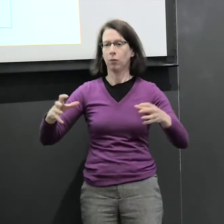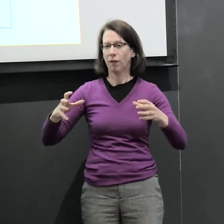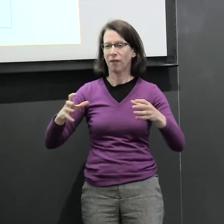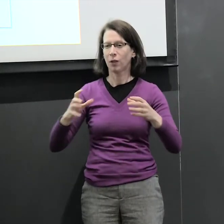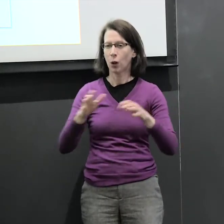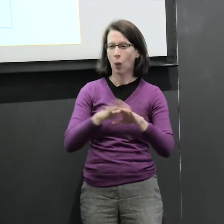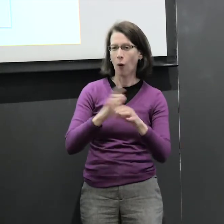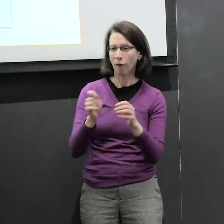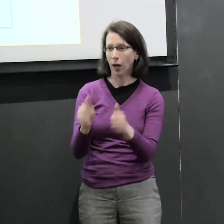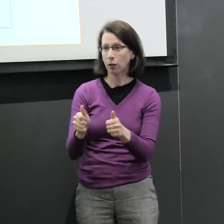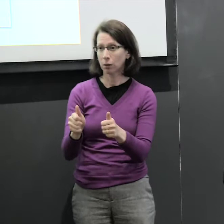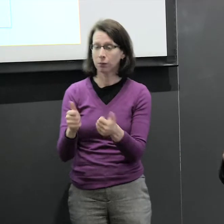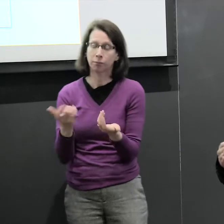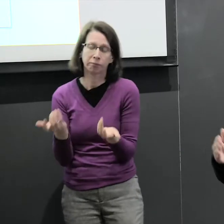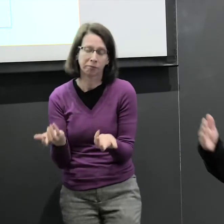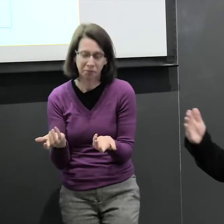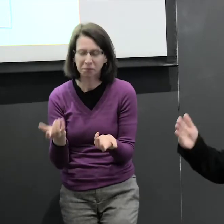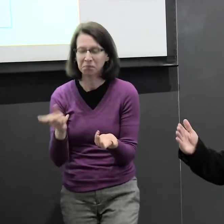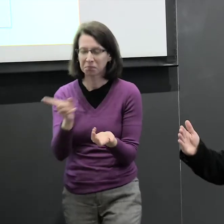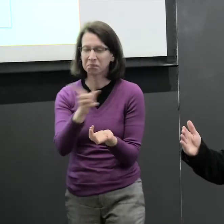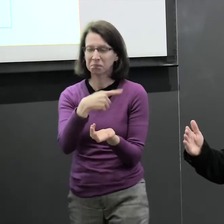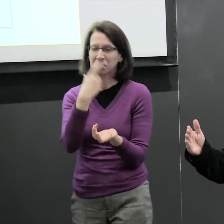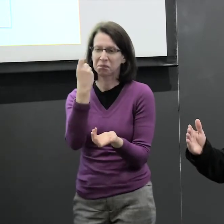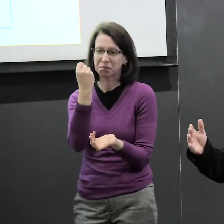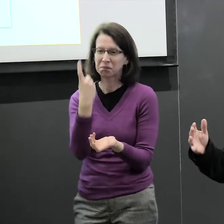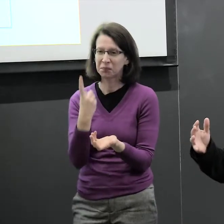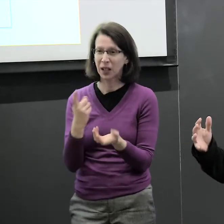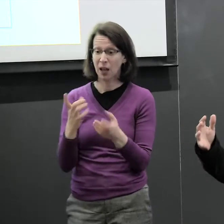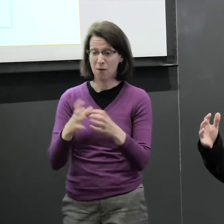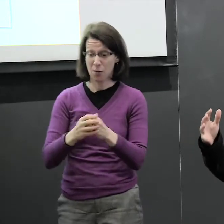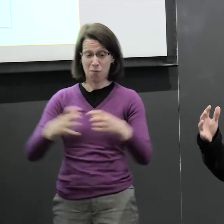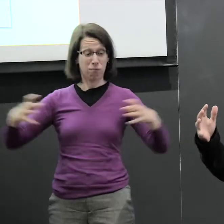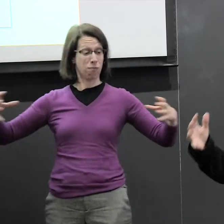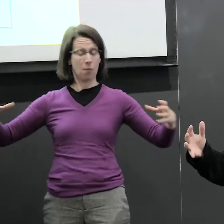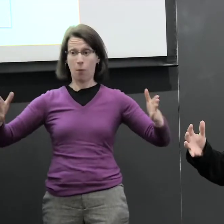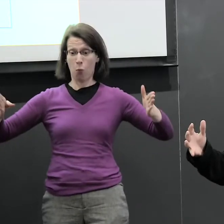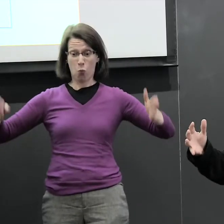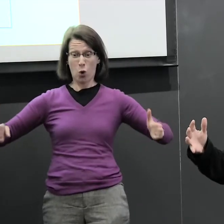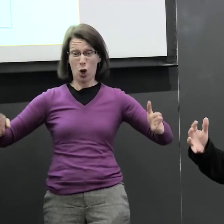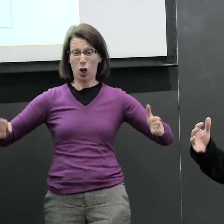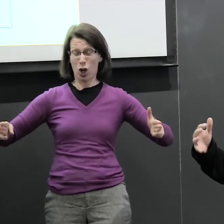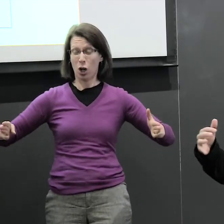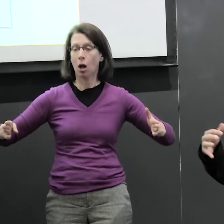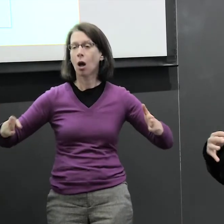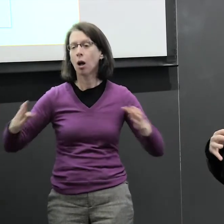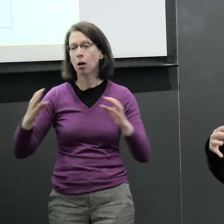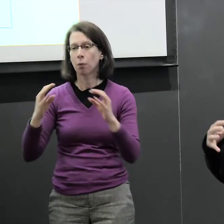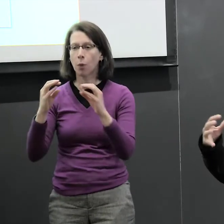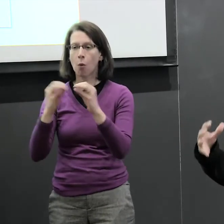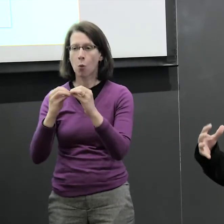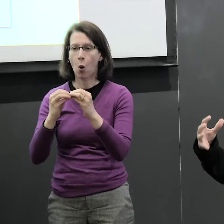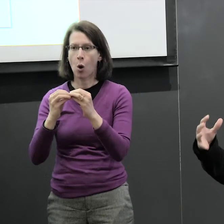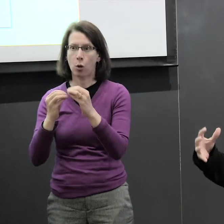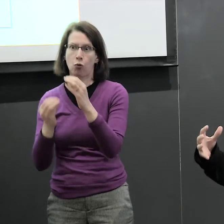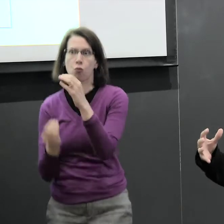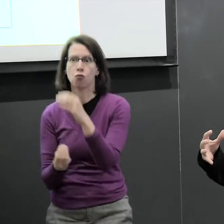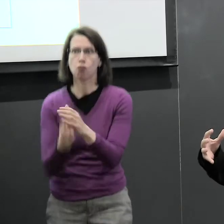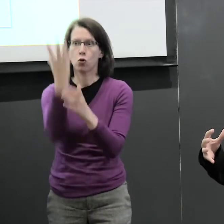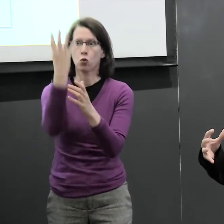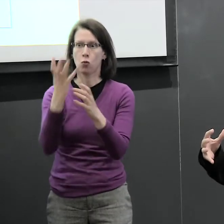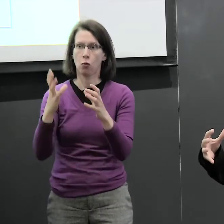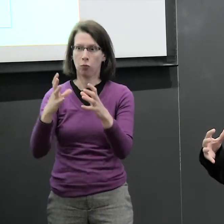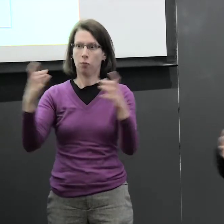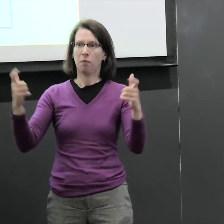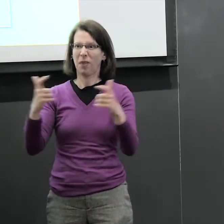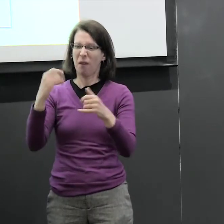you would imagine is what you would get. The broader the endpoint, the greater the final size of the